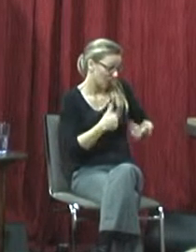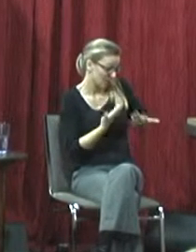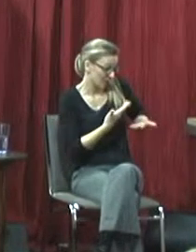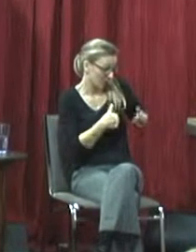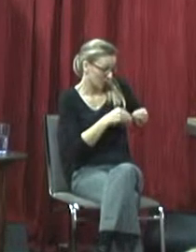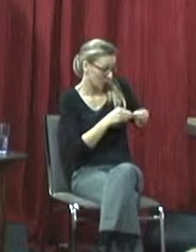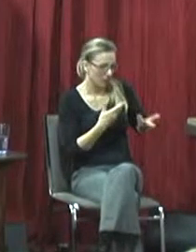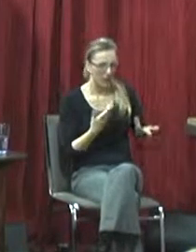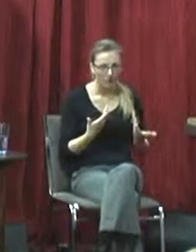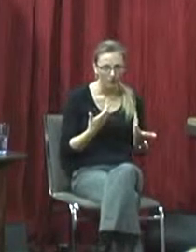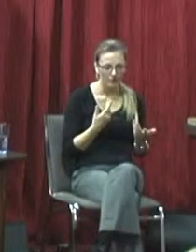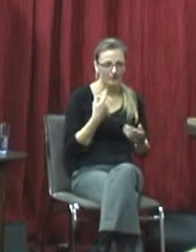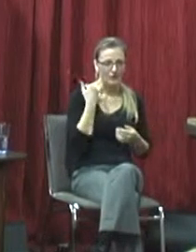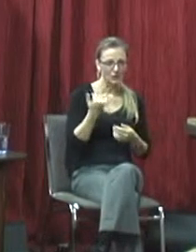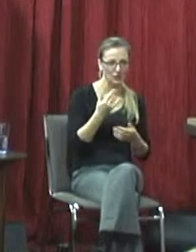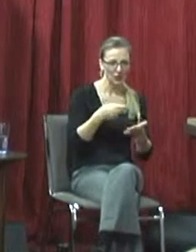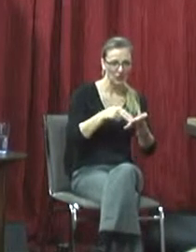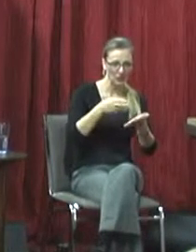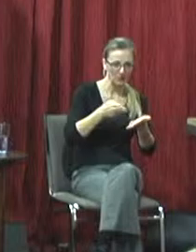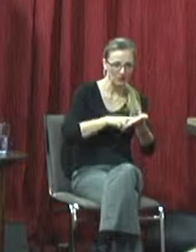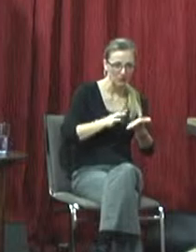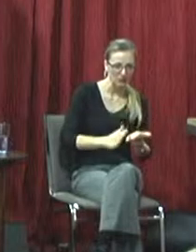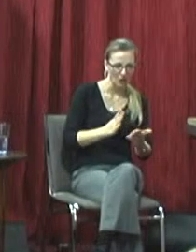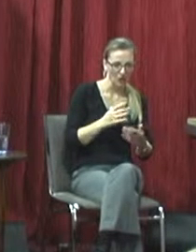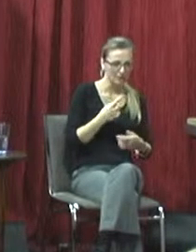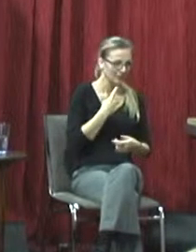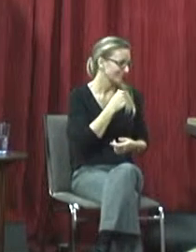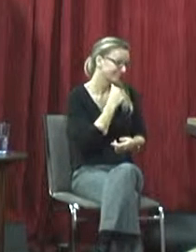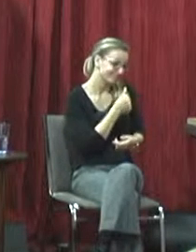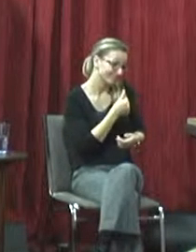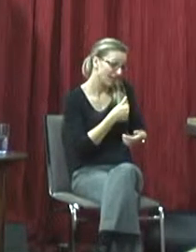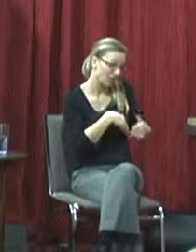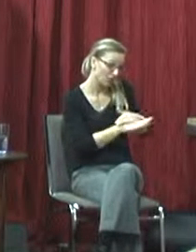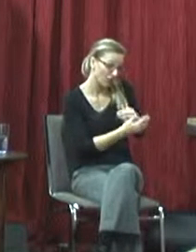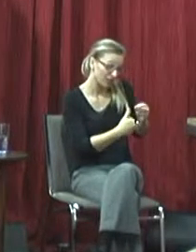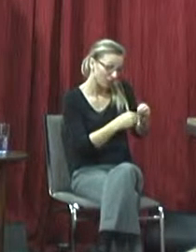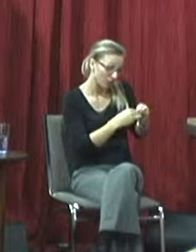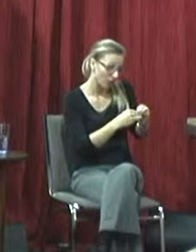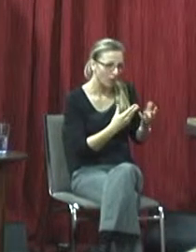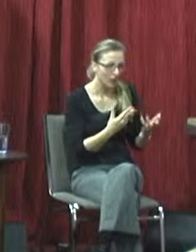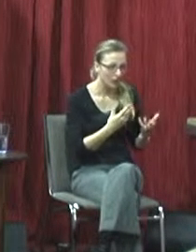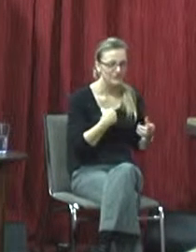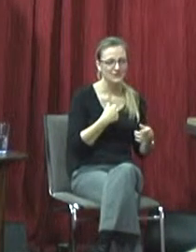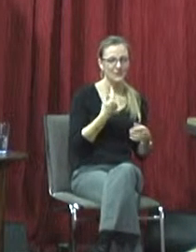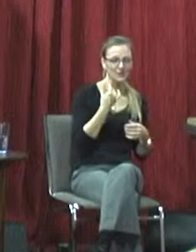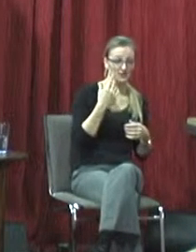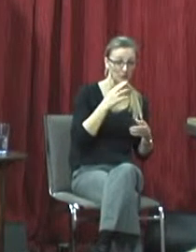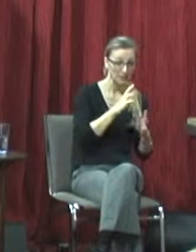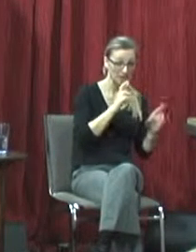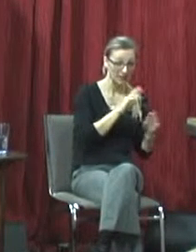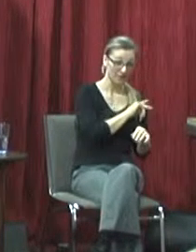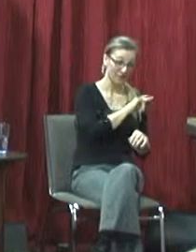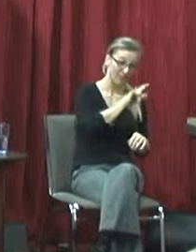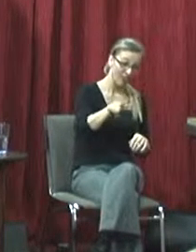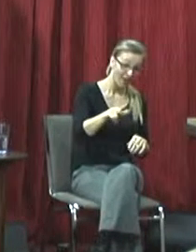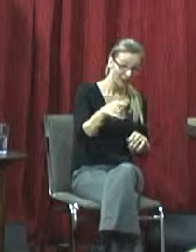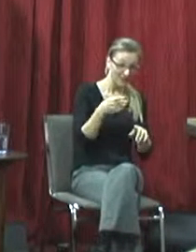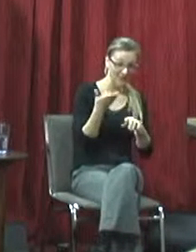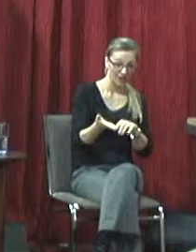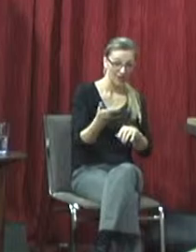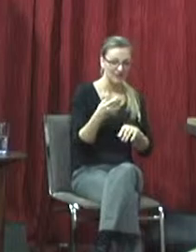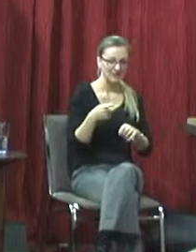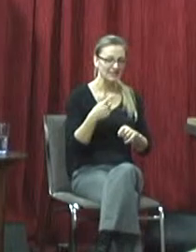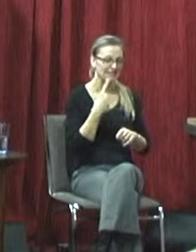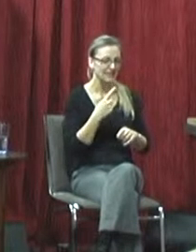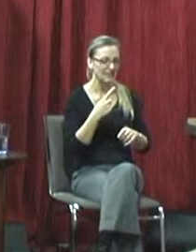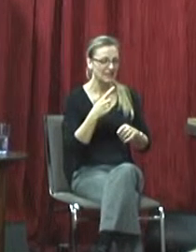called the registrar, who said he was no longer enrolled. And they were about to fly to Montana when a letter came from Moshe. Dear mother, dear